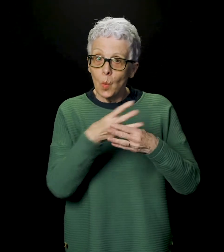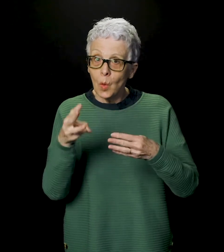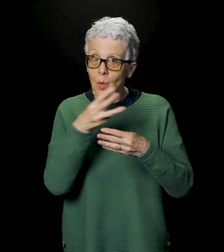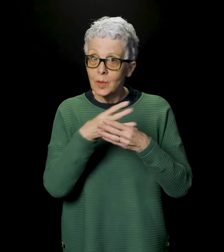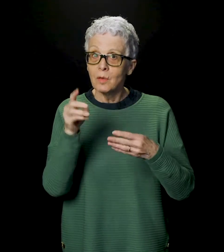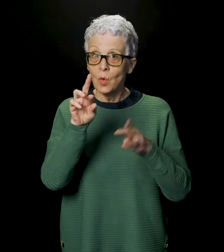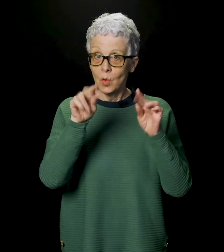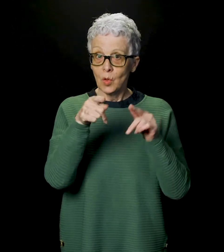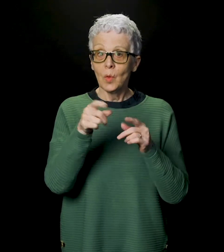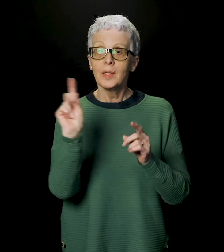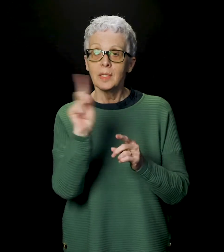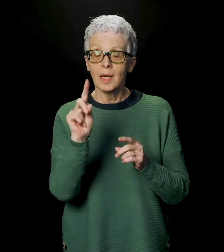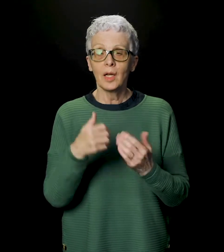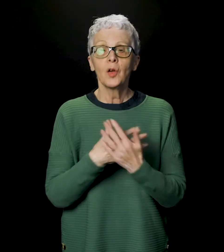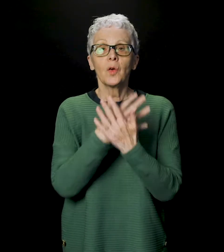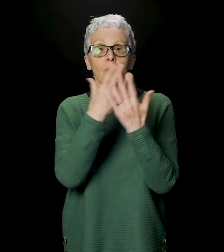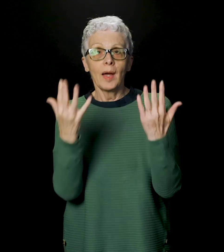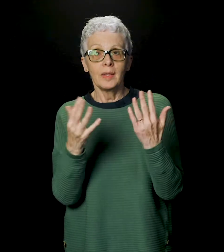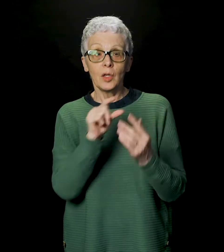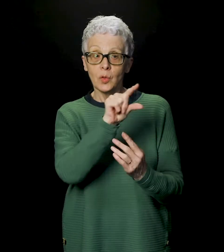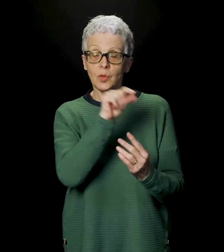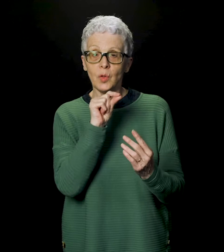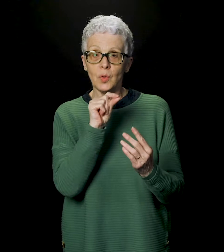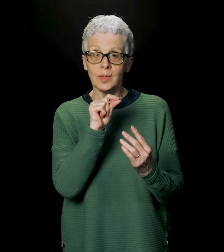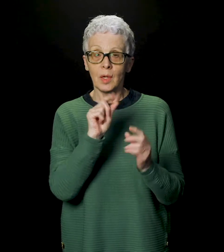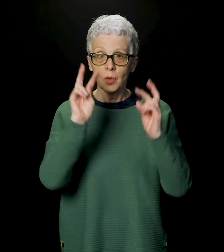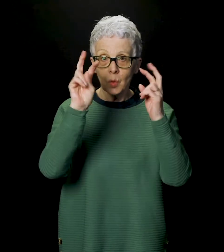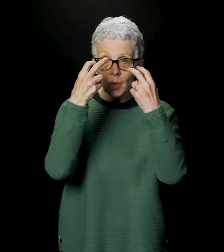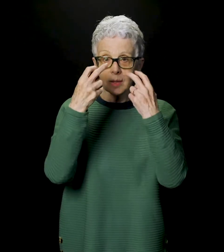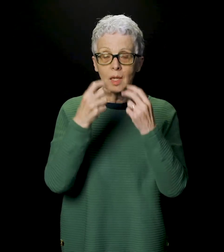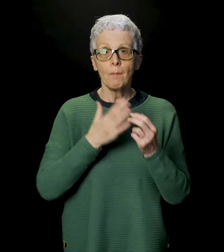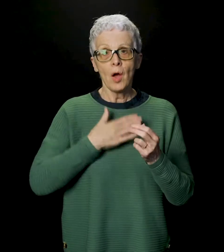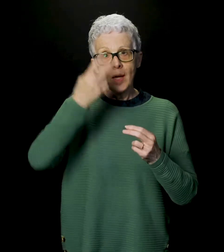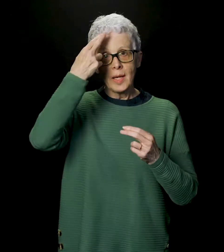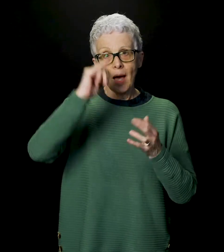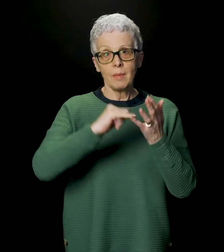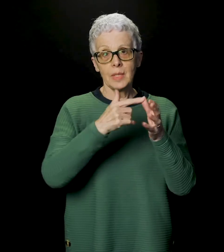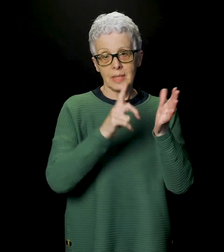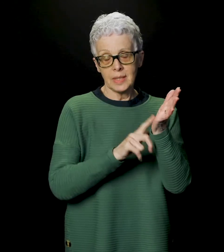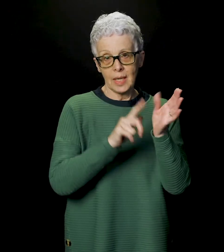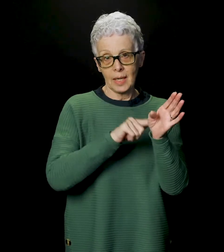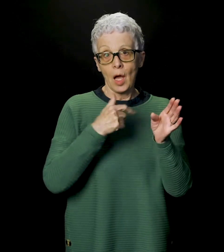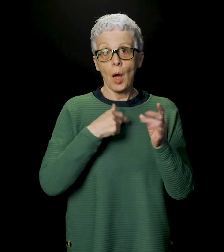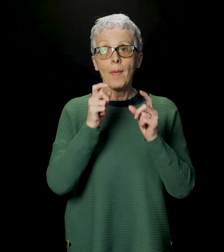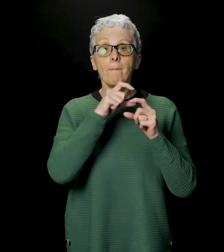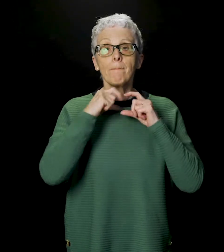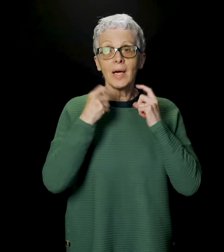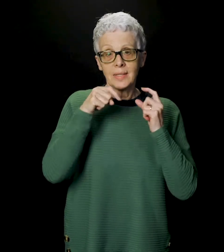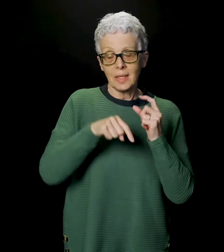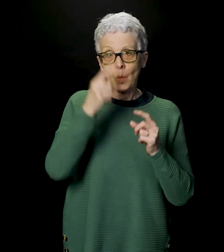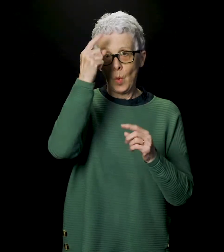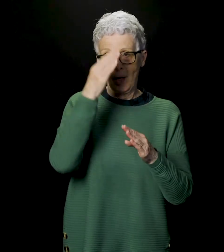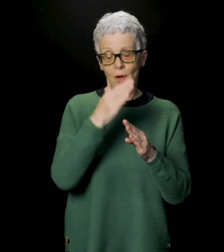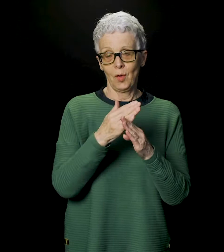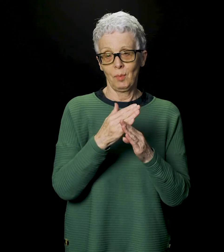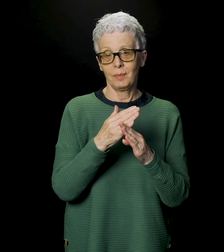you today. So it's great that you chose to join us. My name's Sally. I'm one of the pastors here at One Hope, and it's great to be